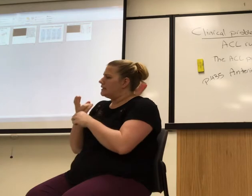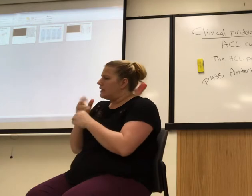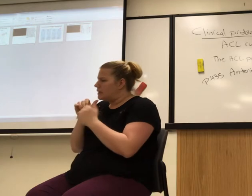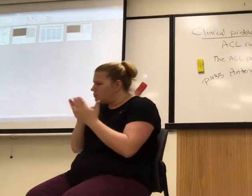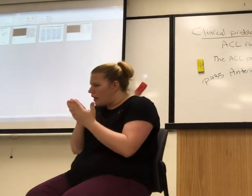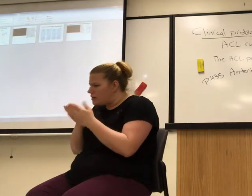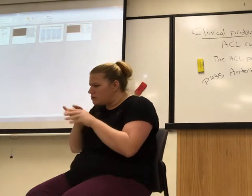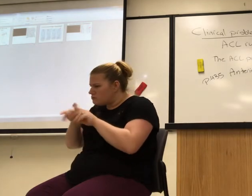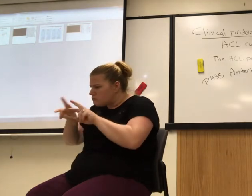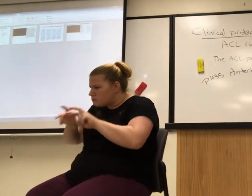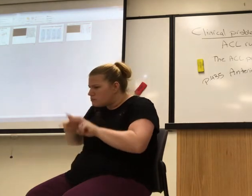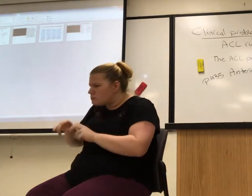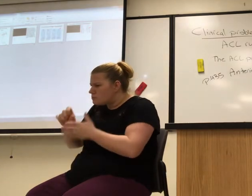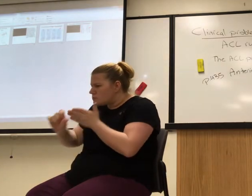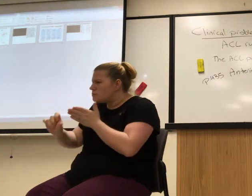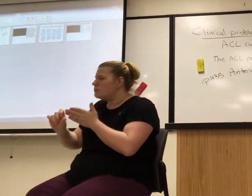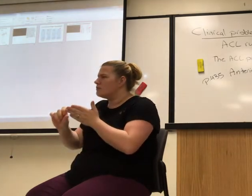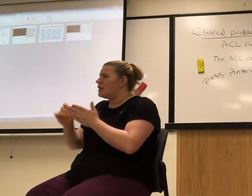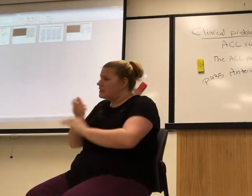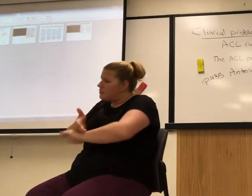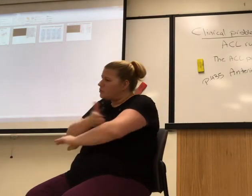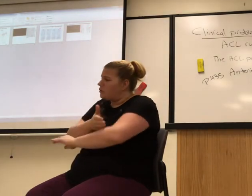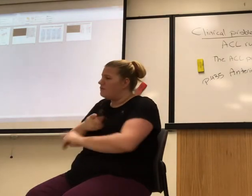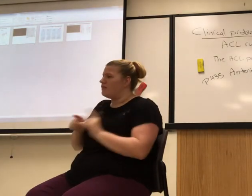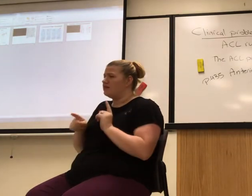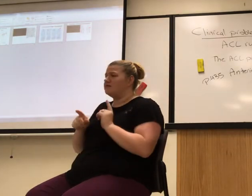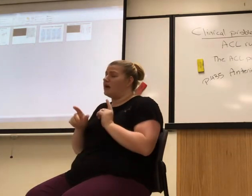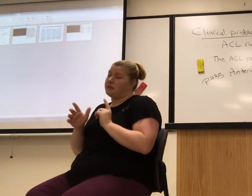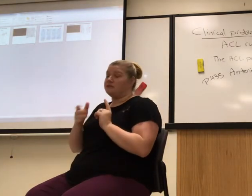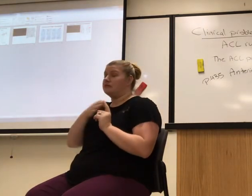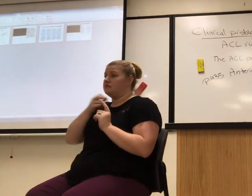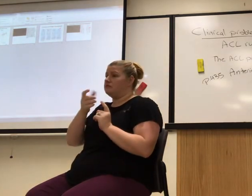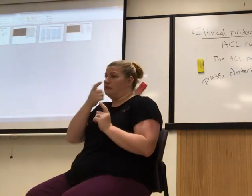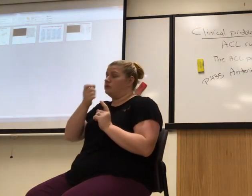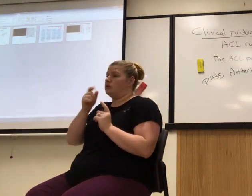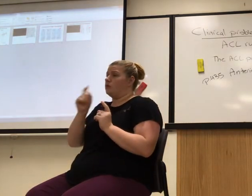have improved over the years. Yeah. Yeah, it's a good question, though.